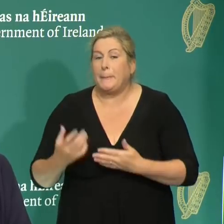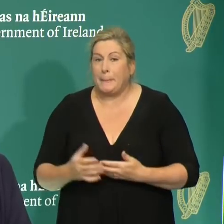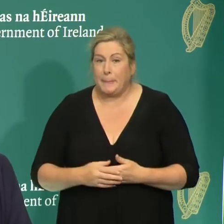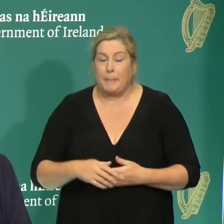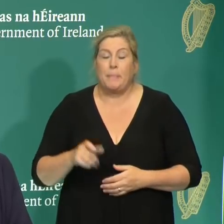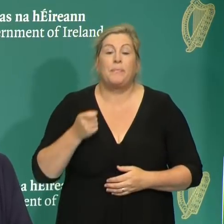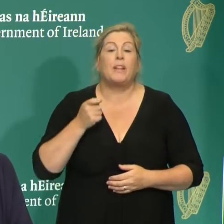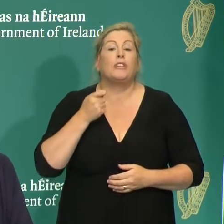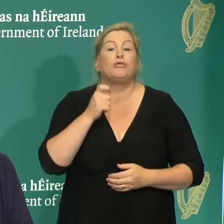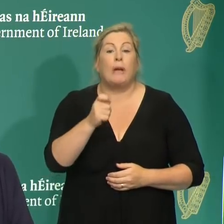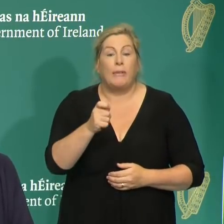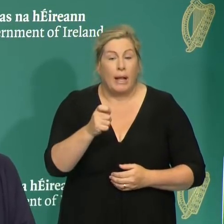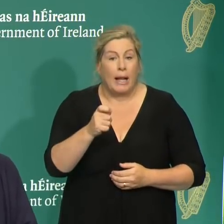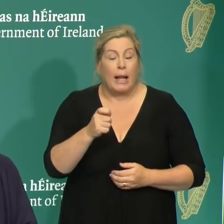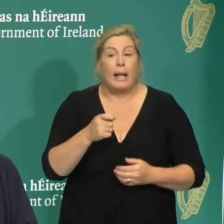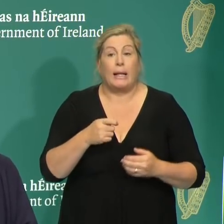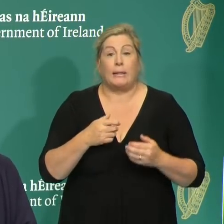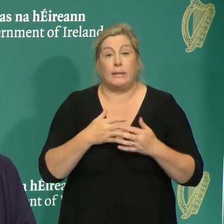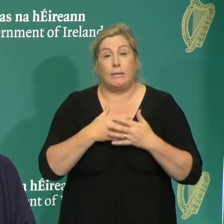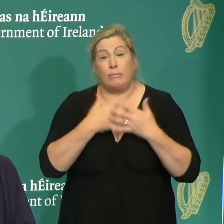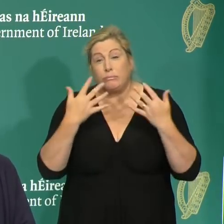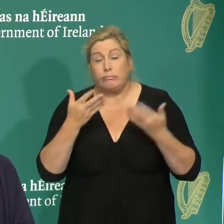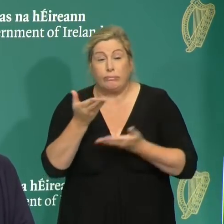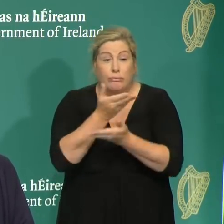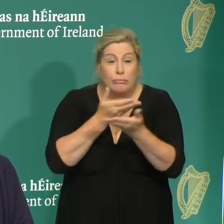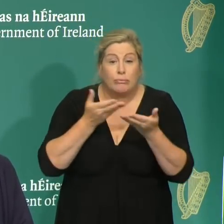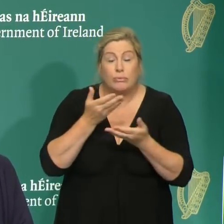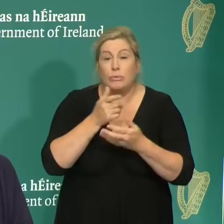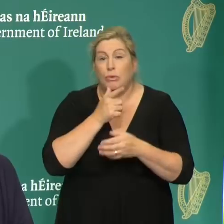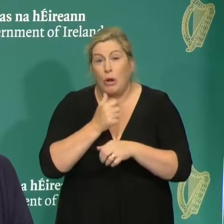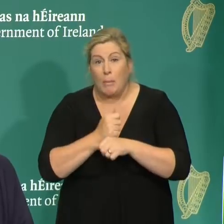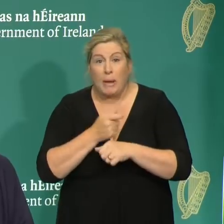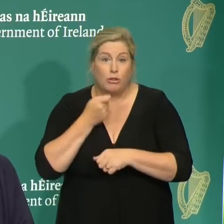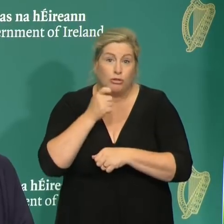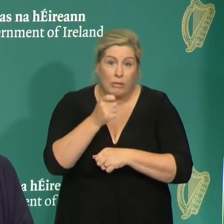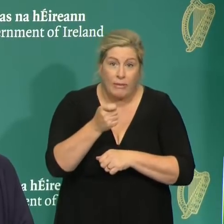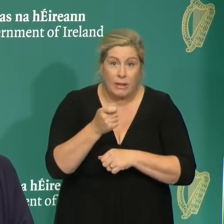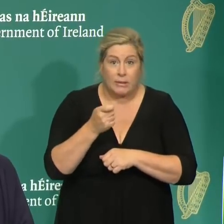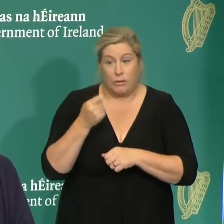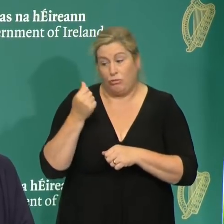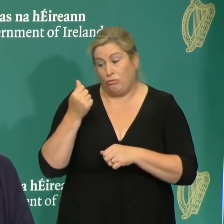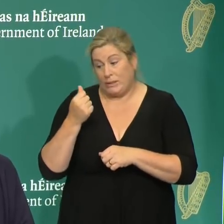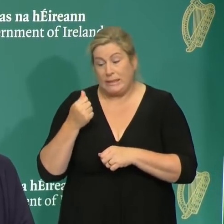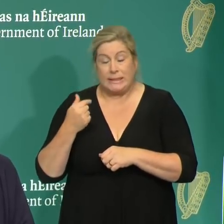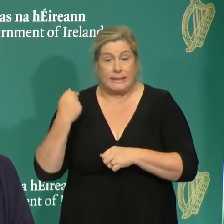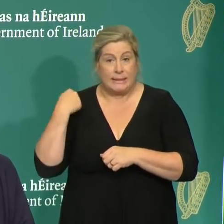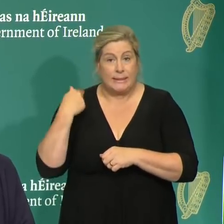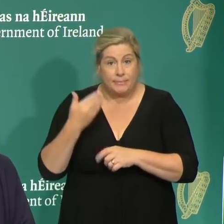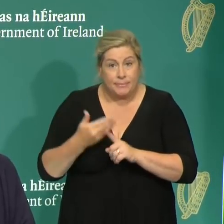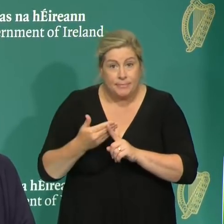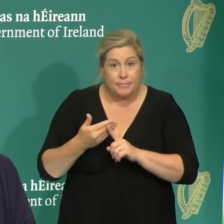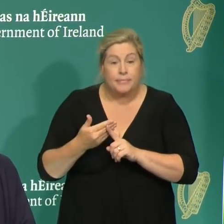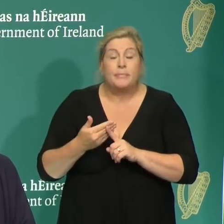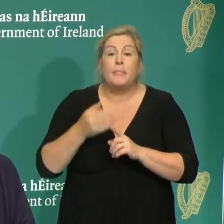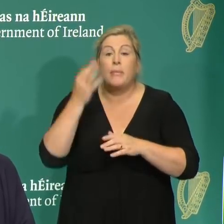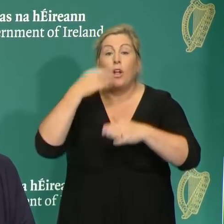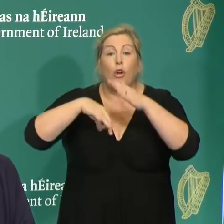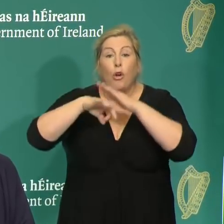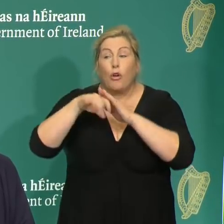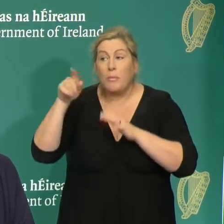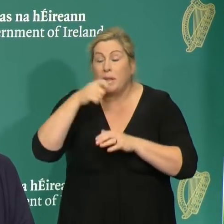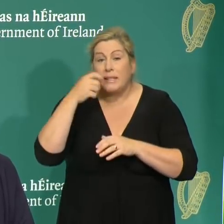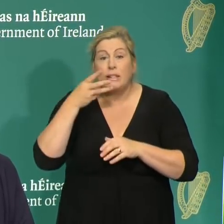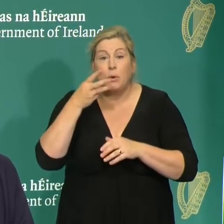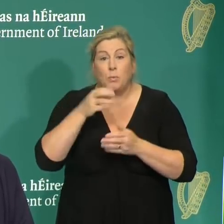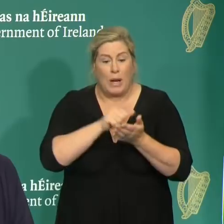Travel. There has been considerable discussion in relation to travel over recent days and weeks. The Government has said it will